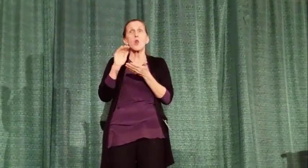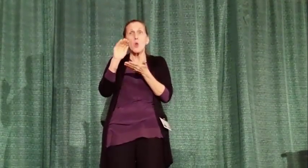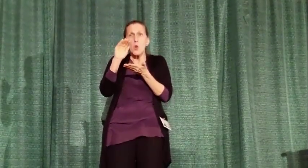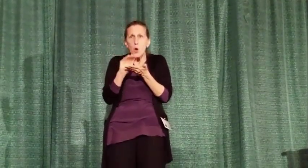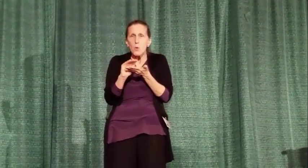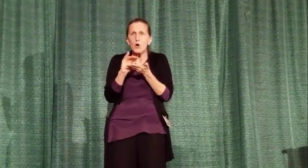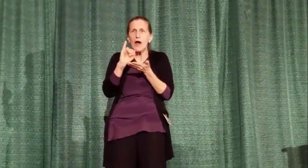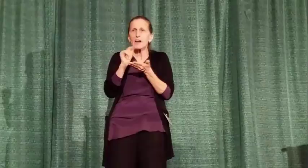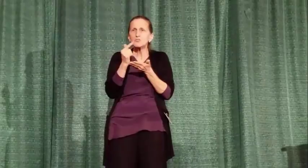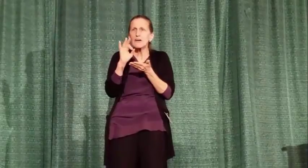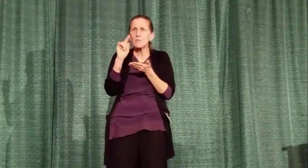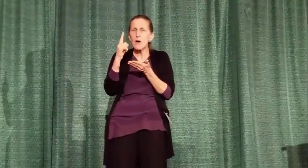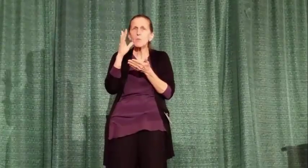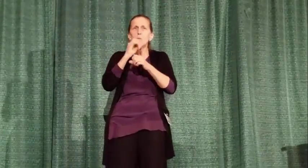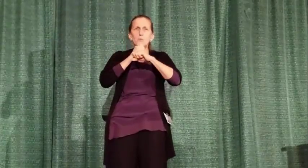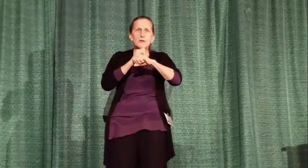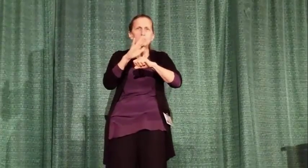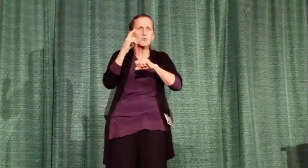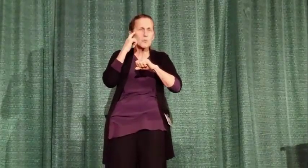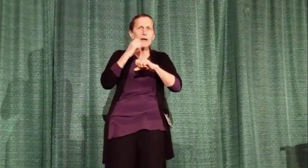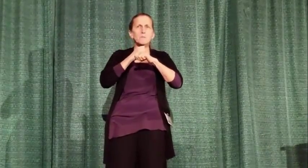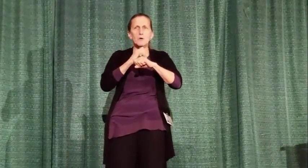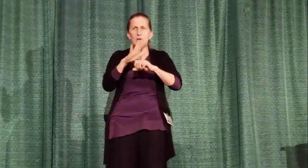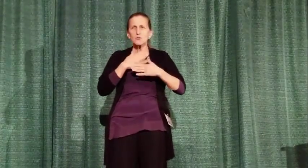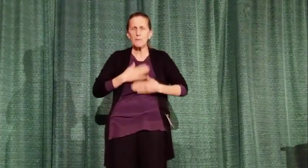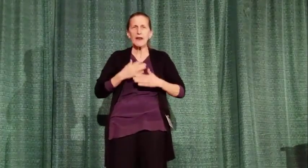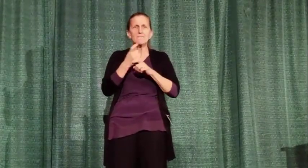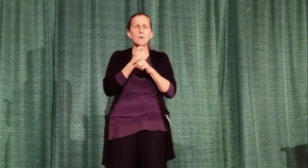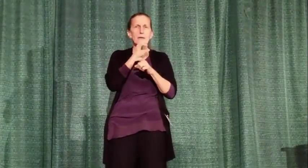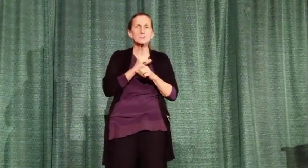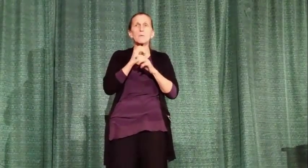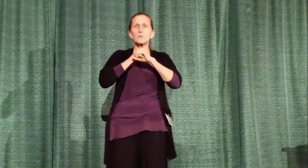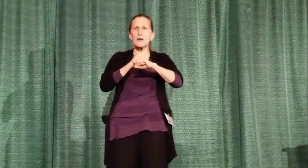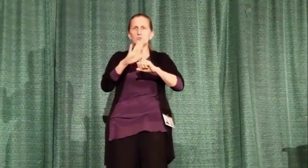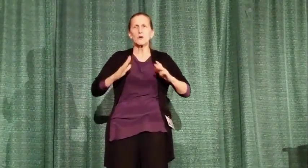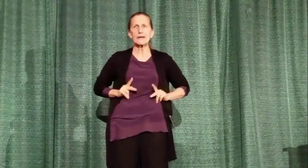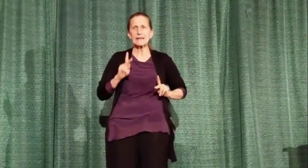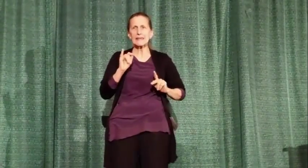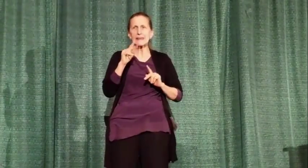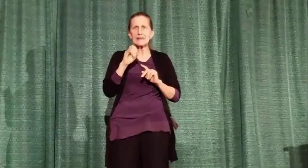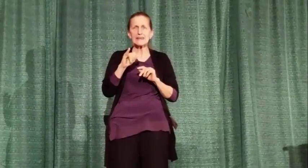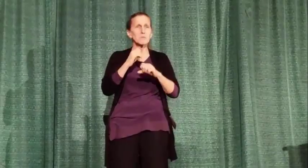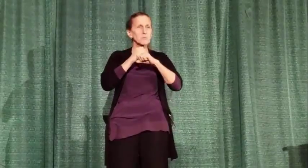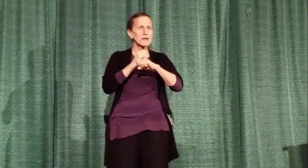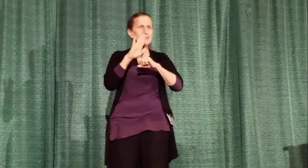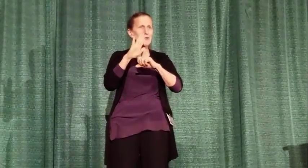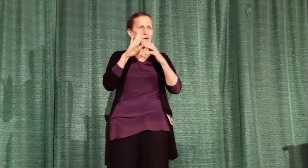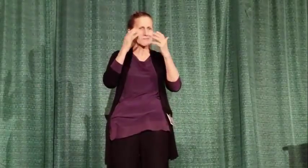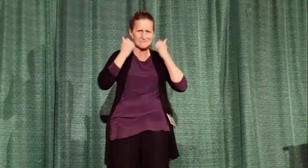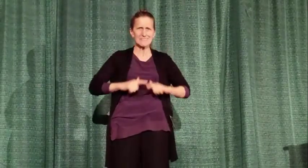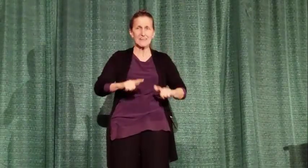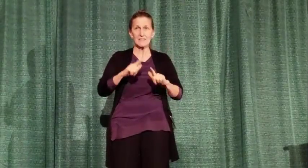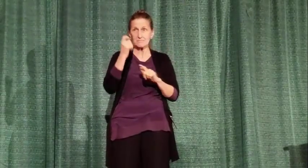of IGF-1 that protect the brain from aging and protect the body from aging and protect the kidney from aging, protect the tissues. Are you following this